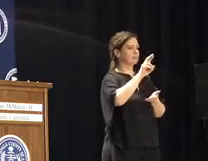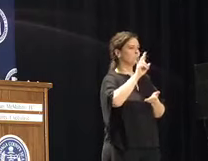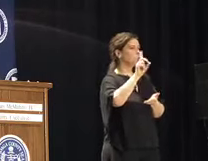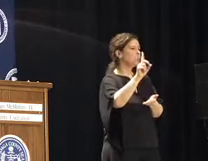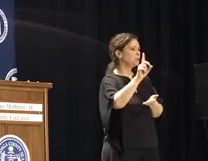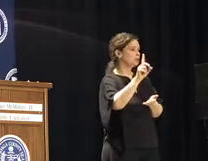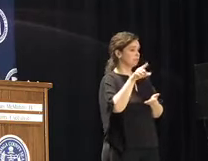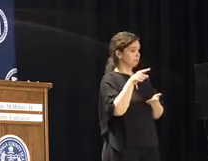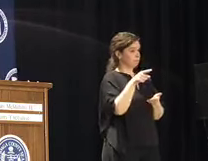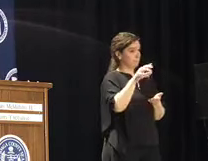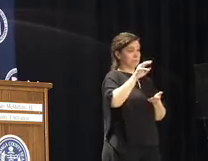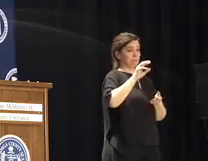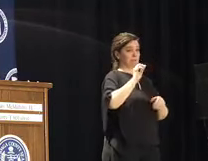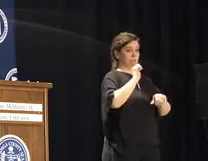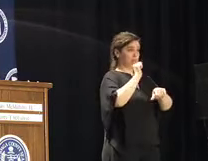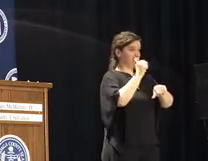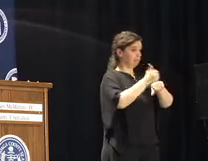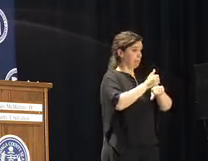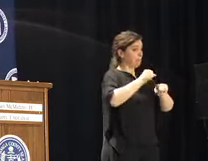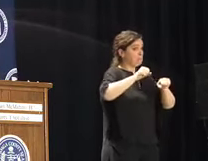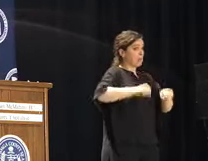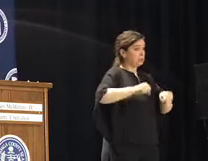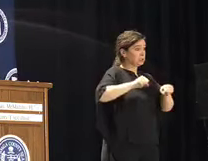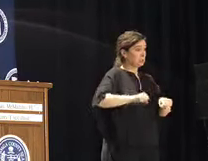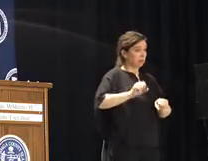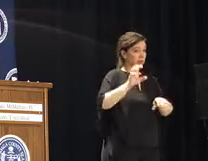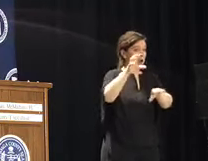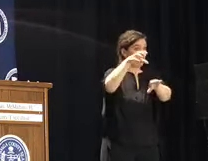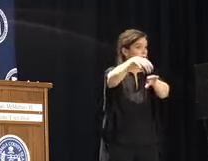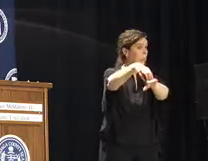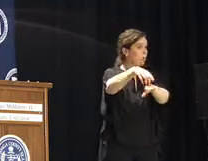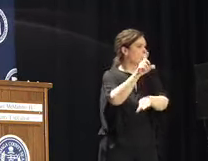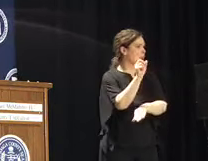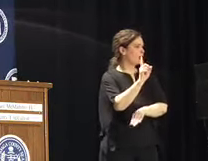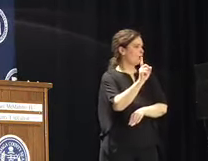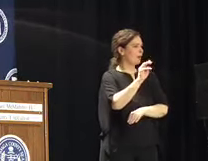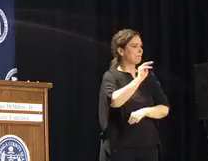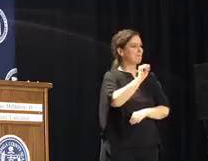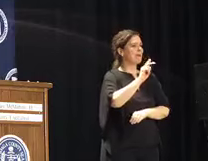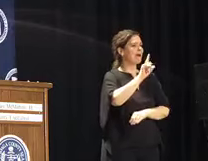Our surge site, in the event we need one, will be located at Manley Fieldhouse.